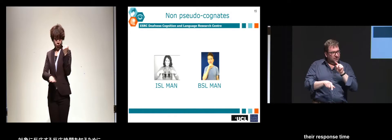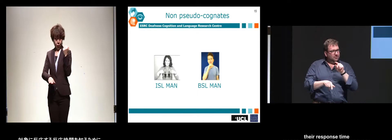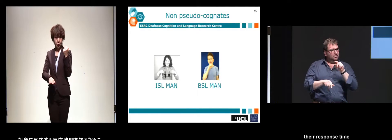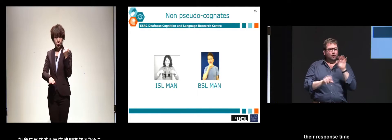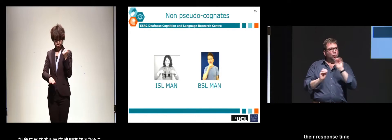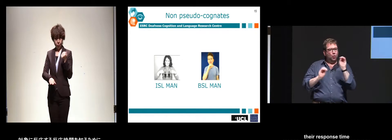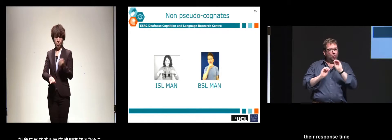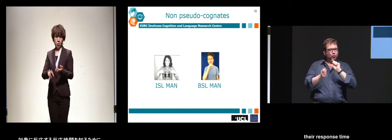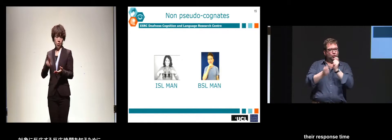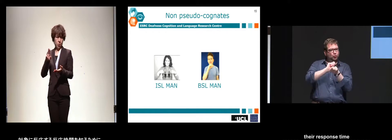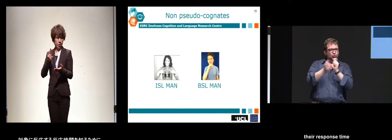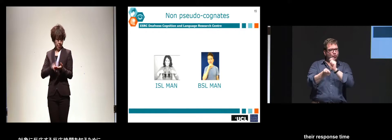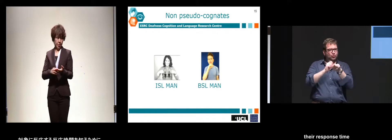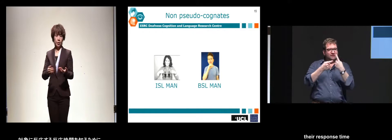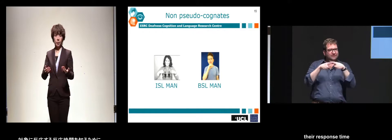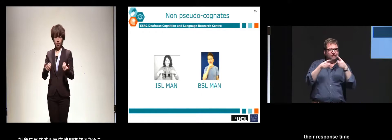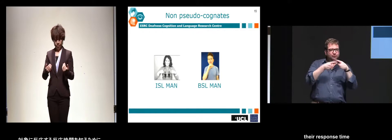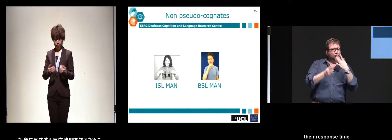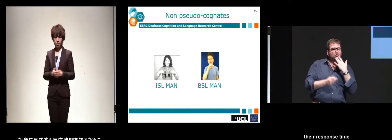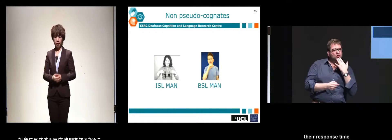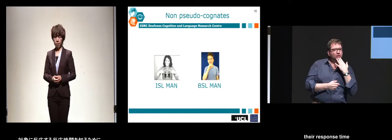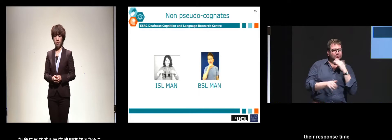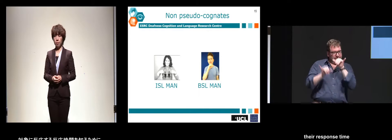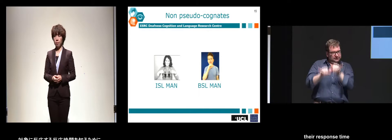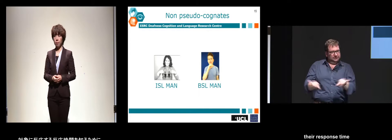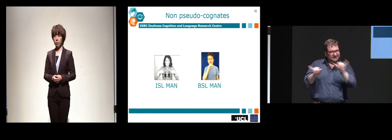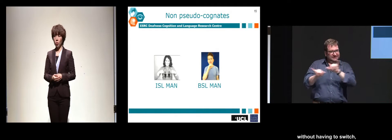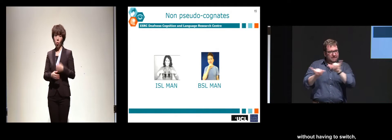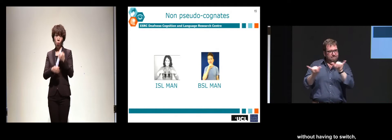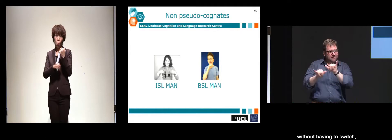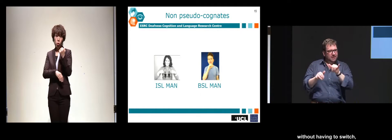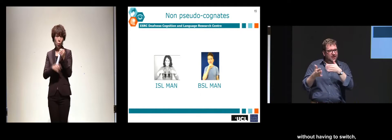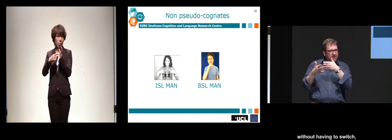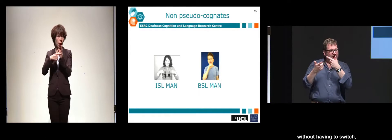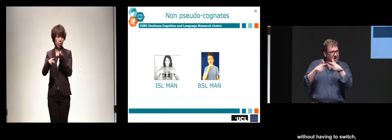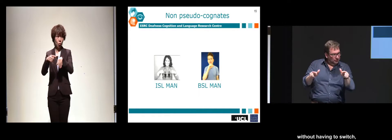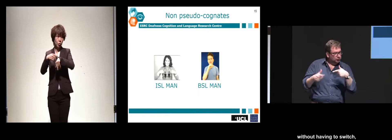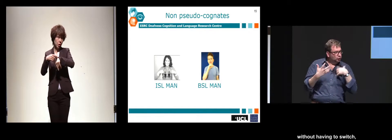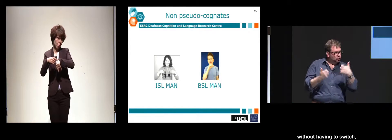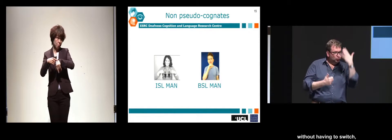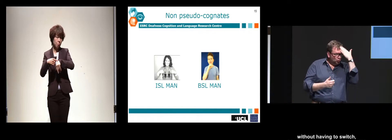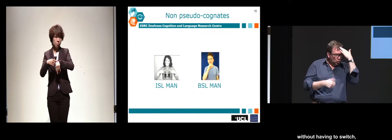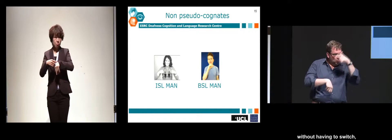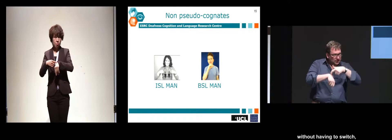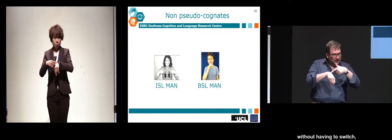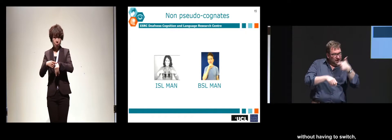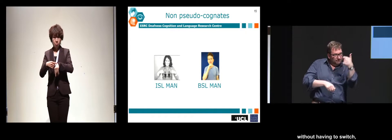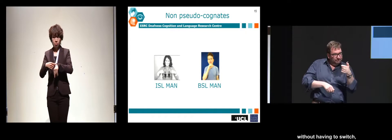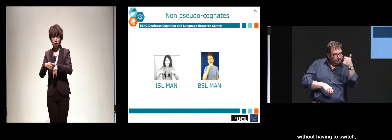their response time responding to things in one language without having to switch.